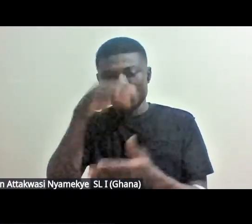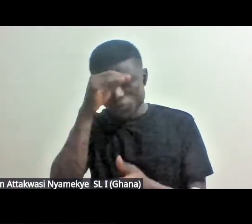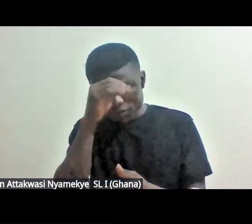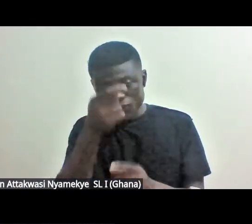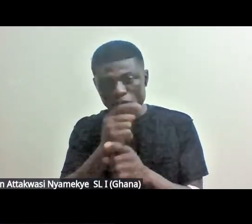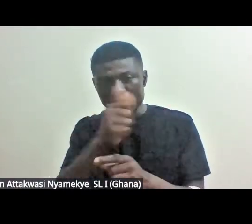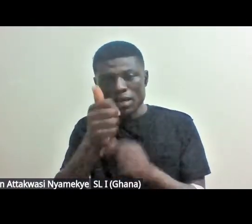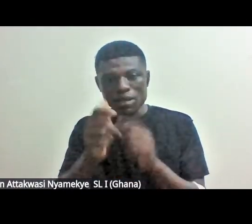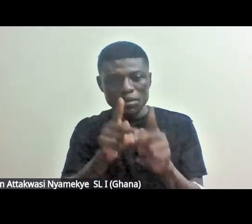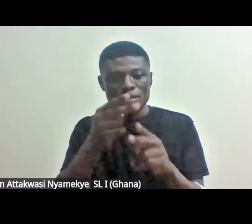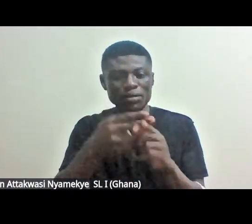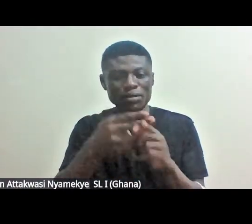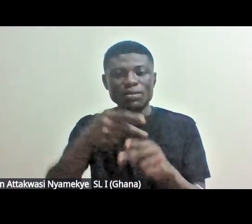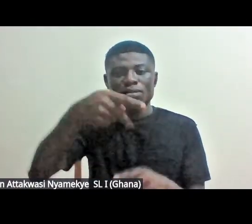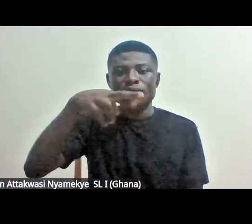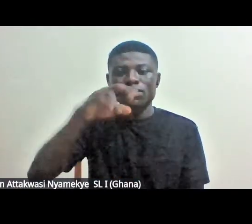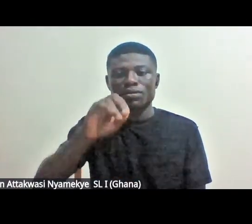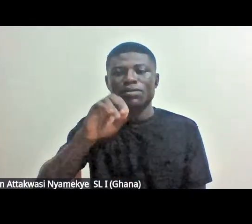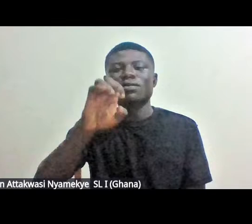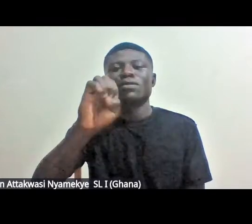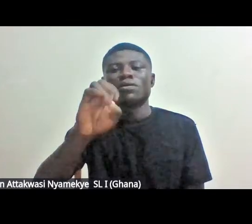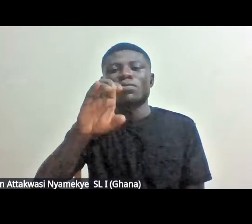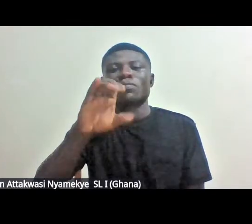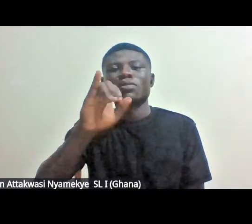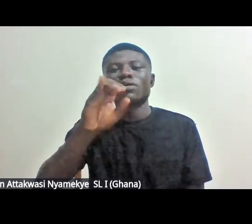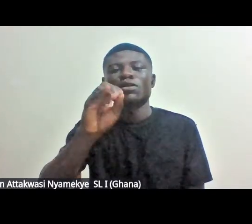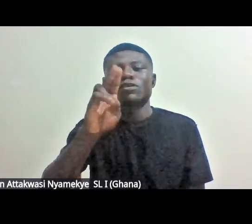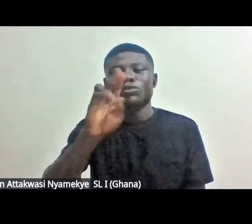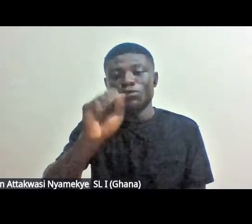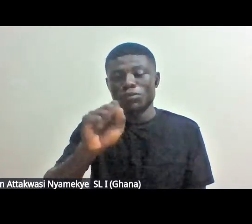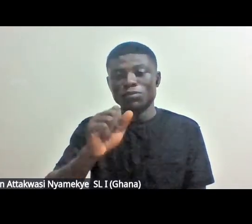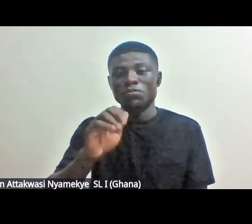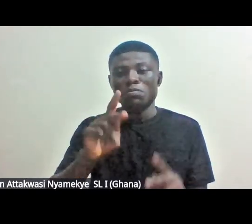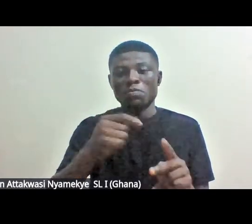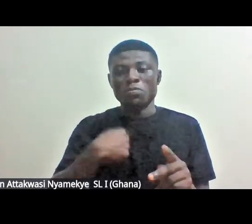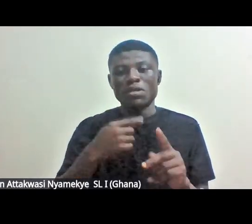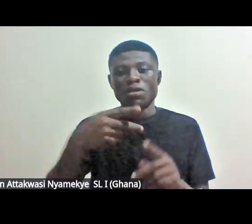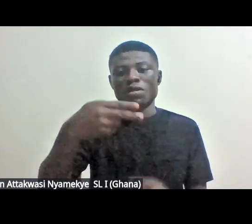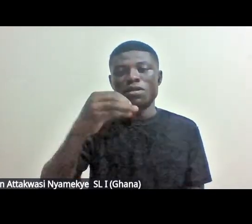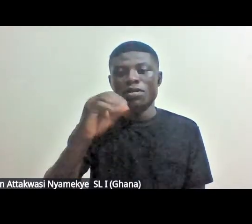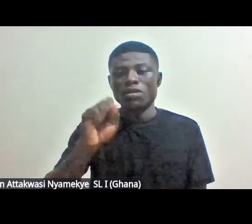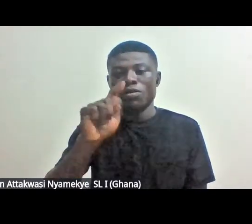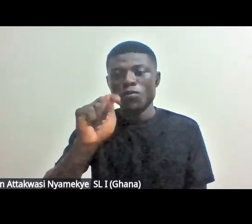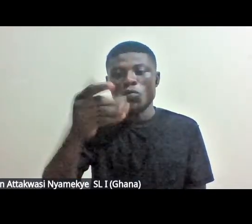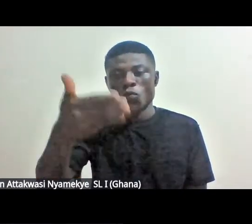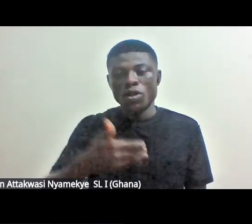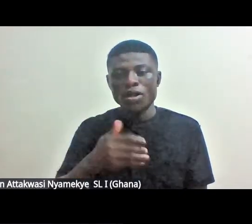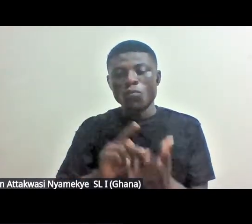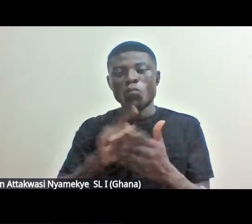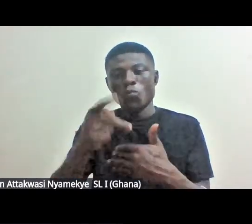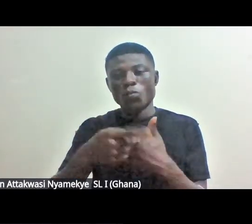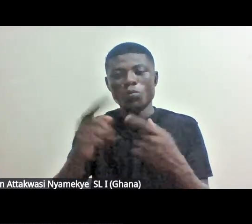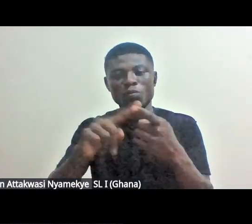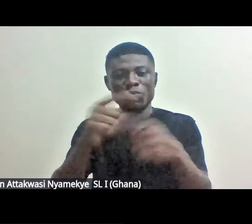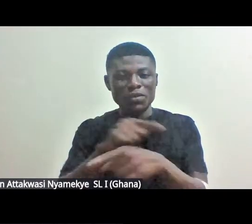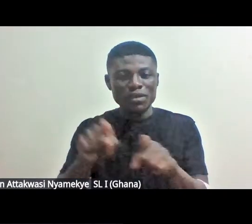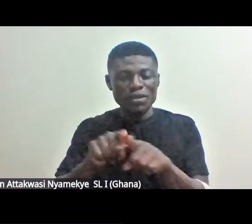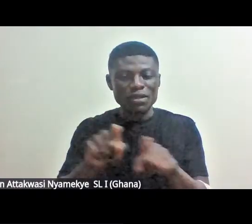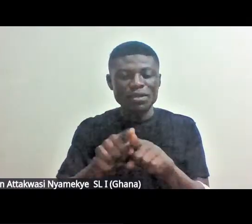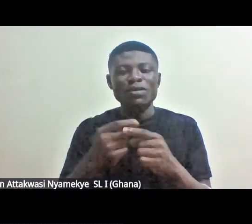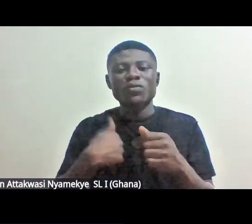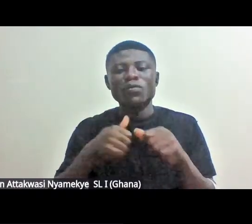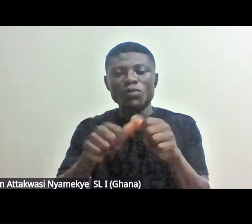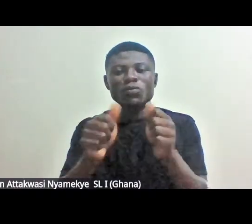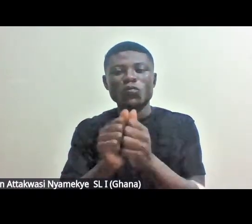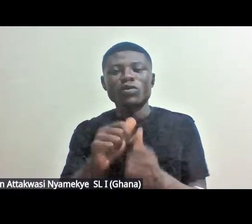My name is Precious once again. I'm your moderator for today. You're welcome to our session today as we delve into Google's tools and